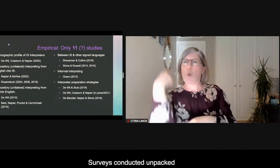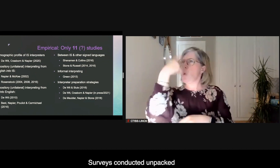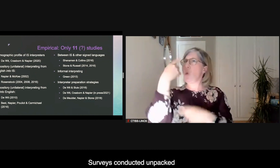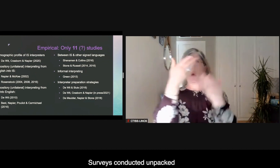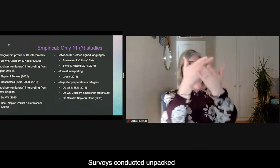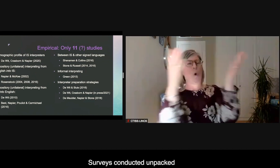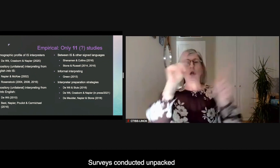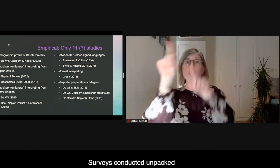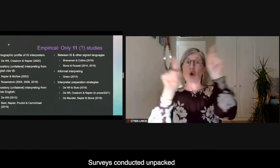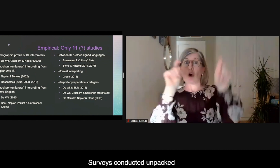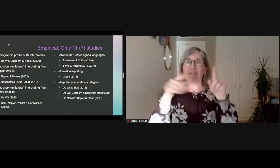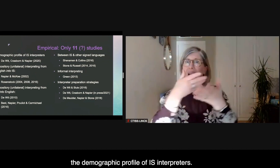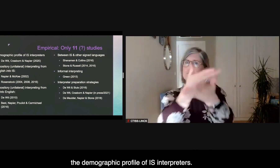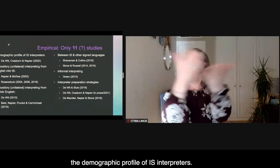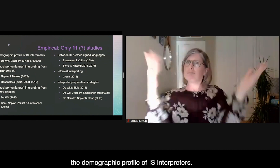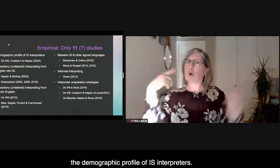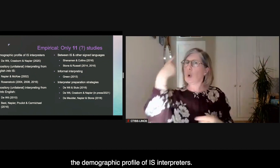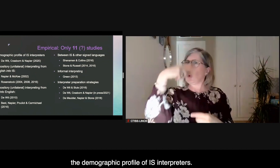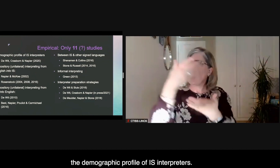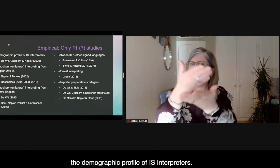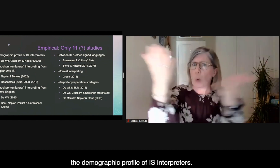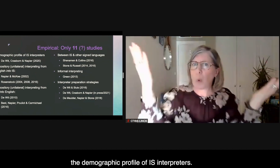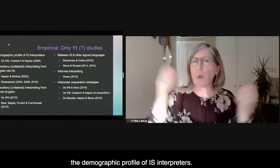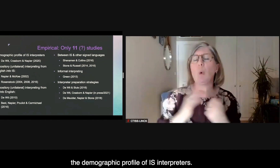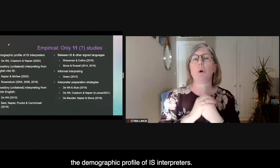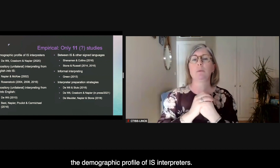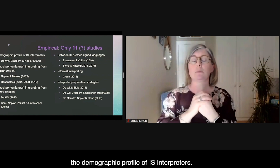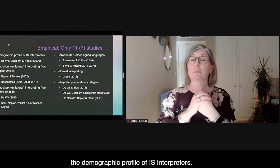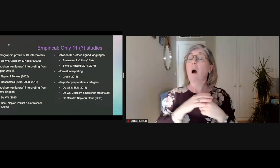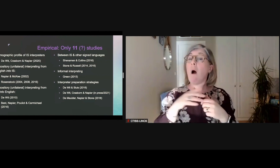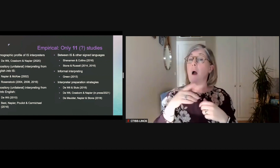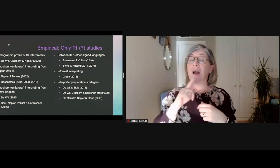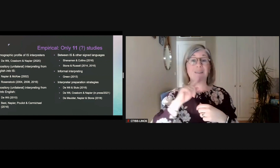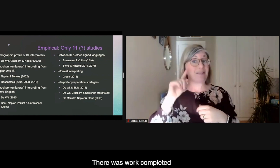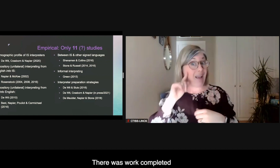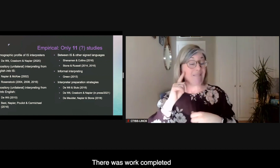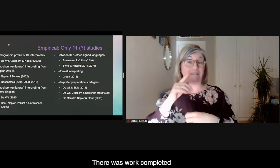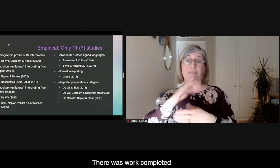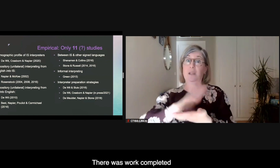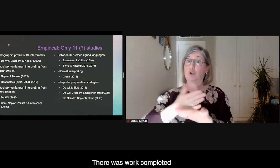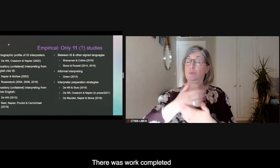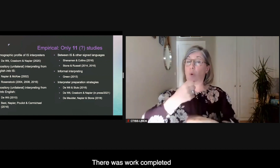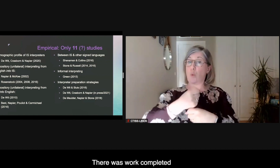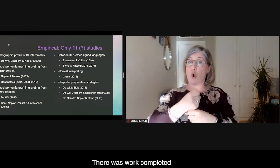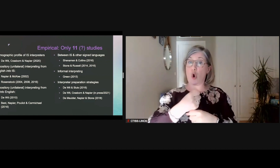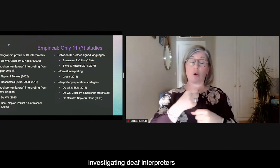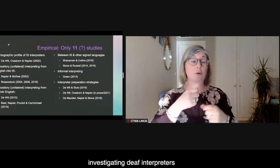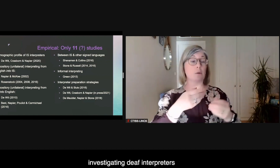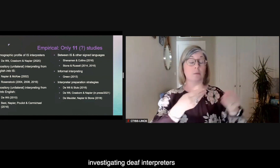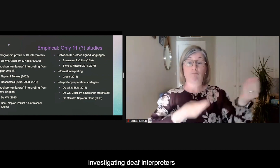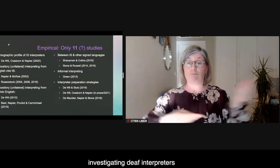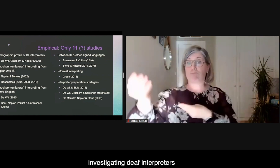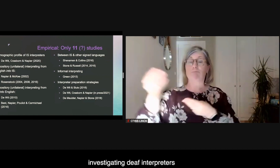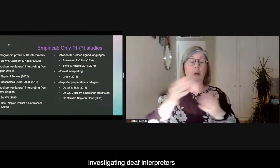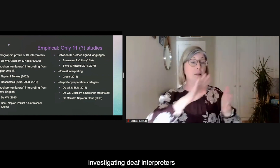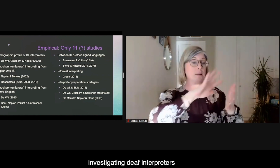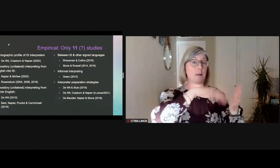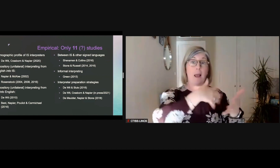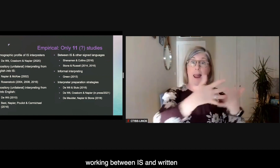Surveys conducted unpacked the demographic profile of IS interpreters. There was work completed investigating deaf interpreters